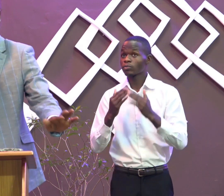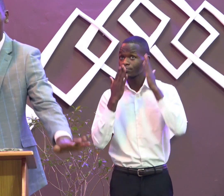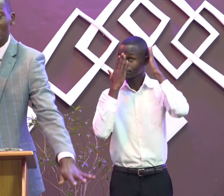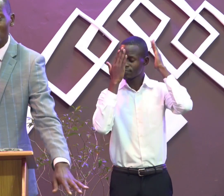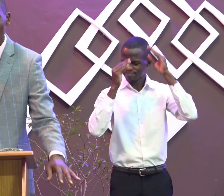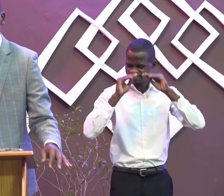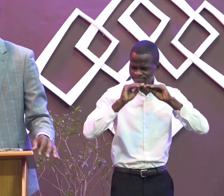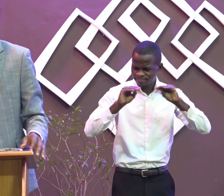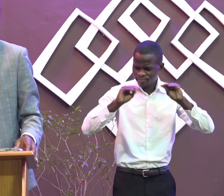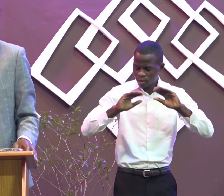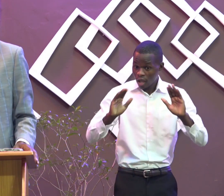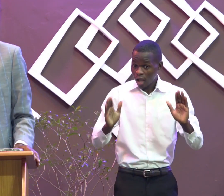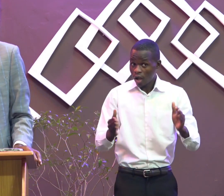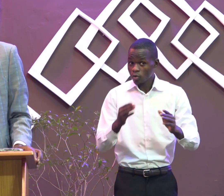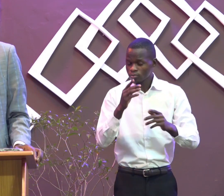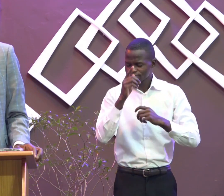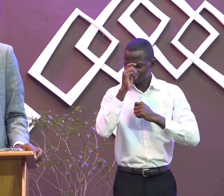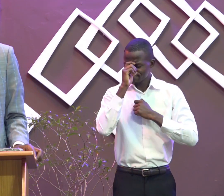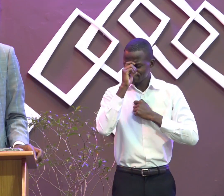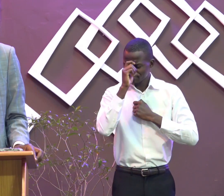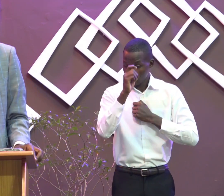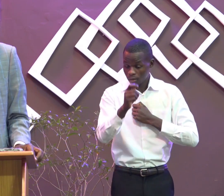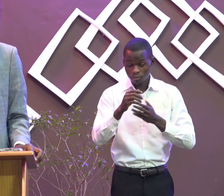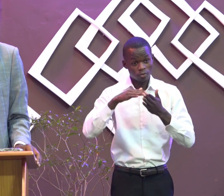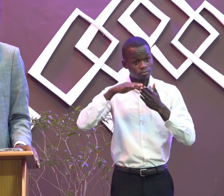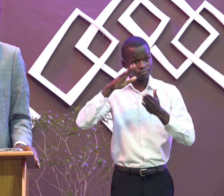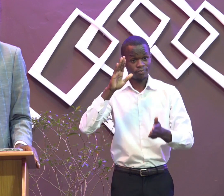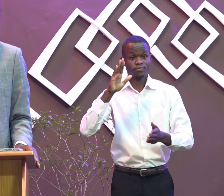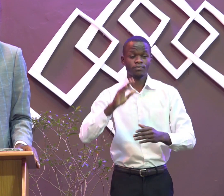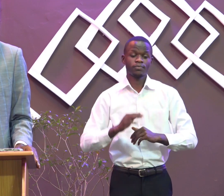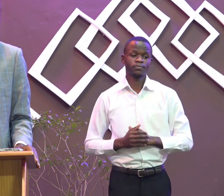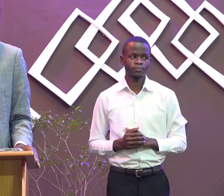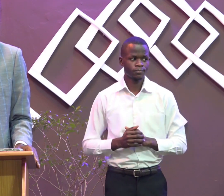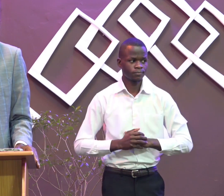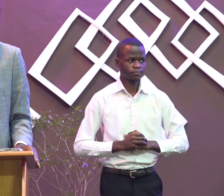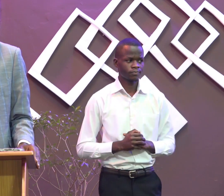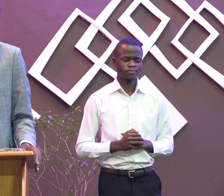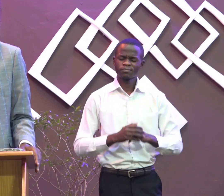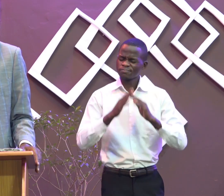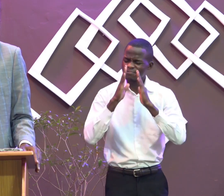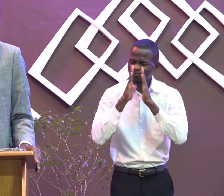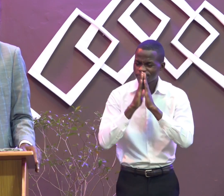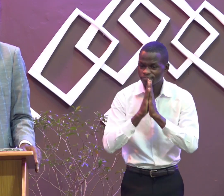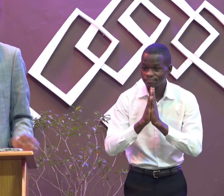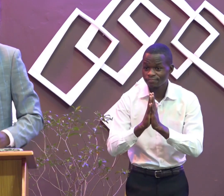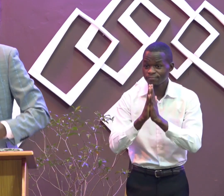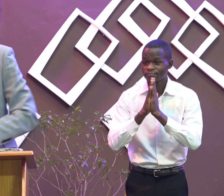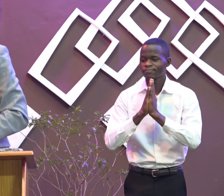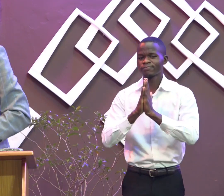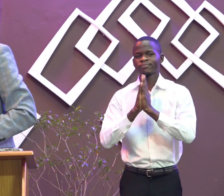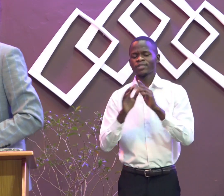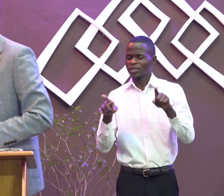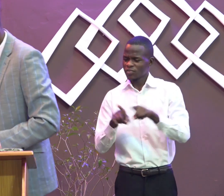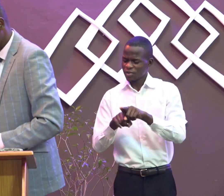na akuyigiriza oku kawansi. So he would teach us to humble ourselves. Nsabye. I've prayed. Zene